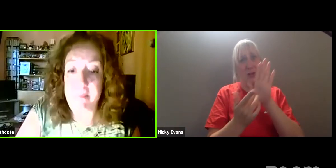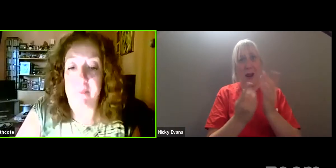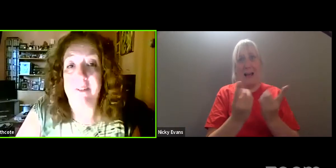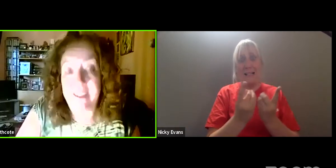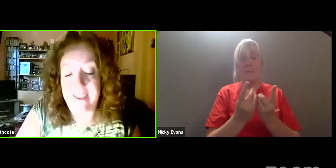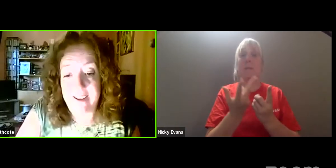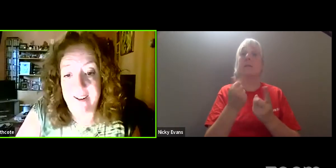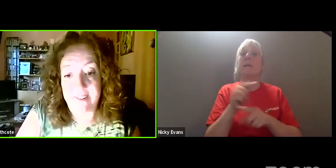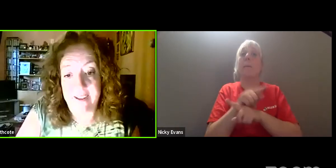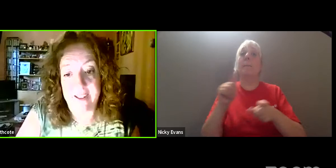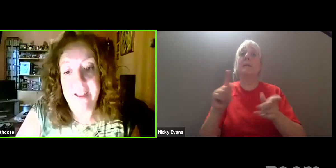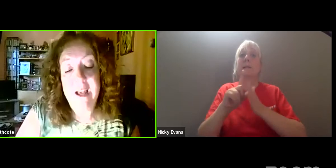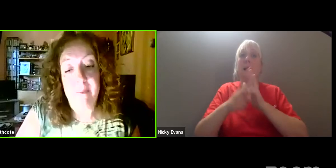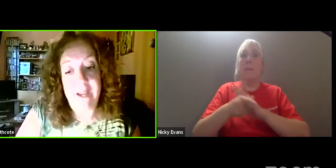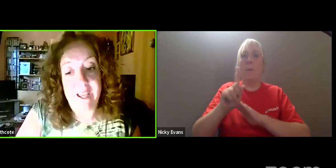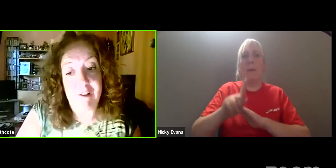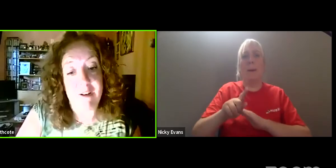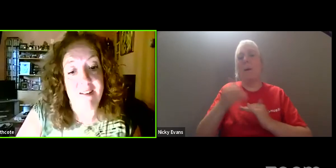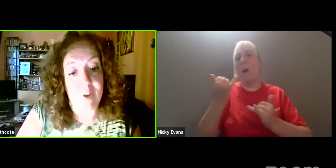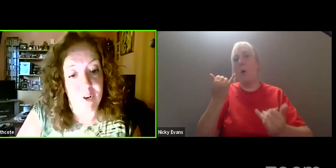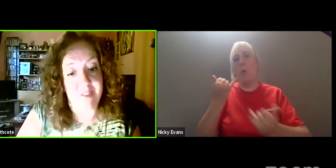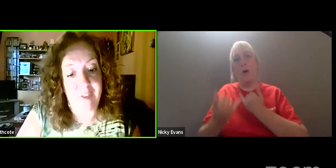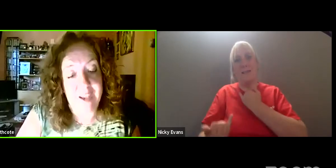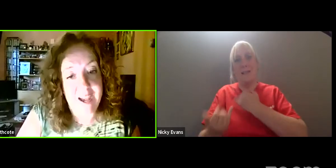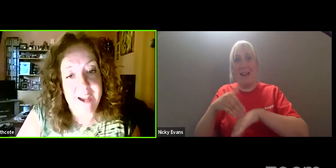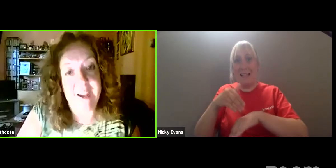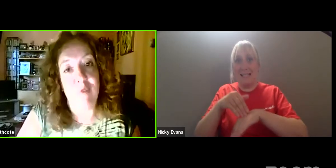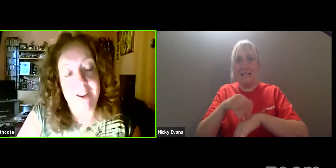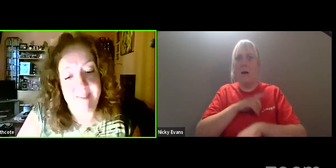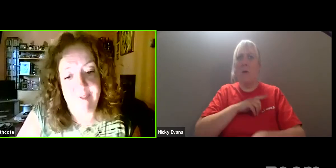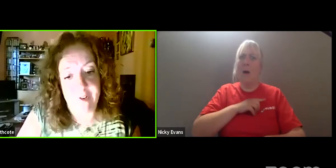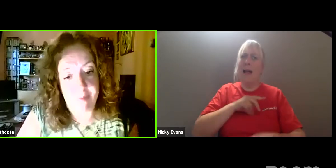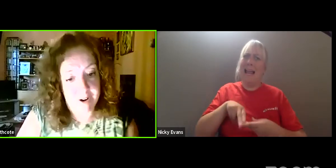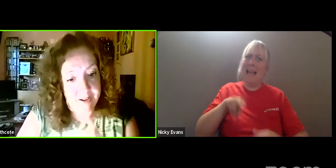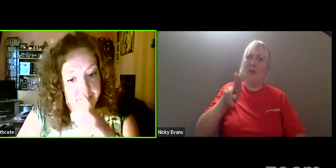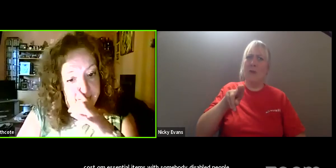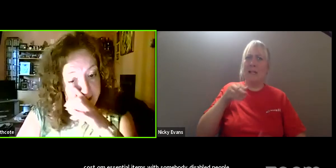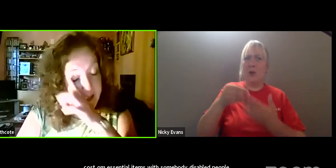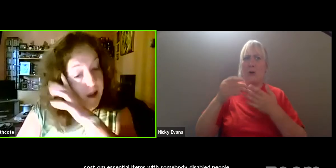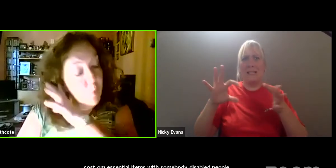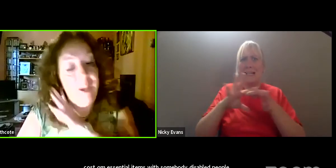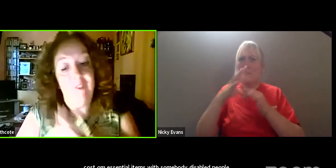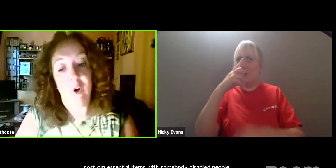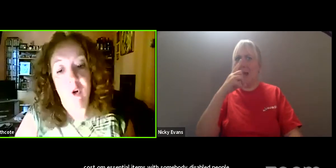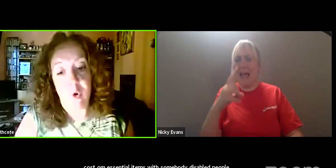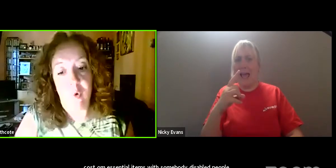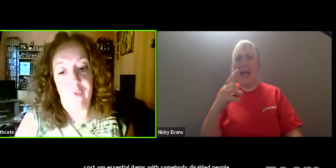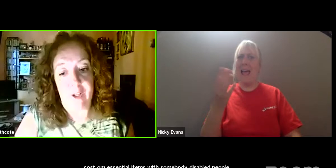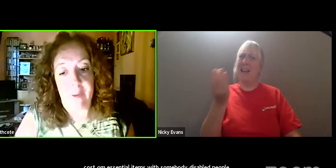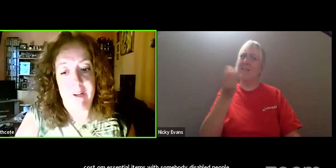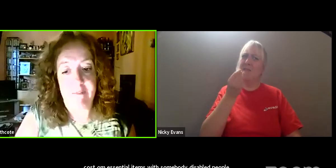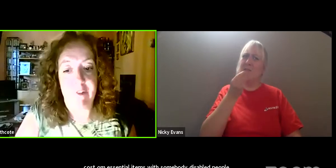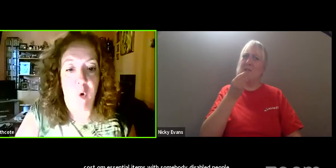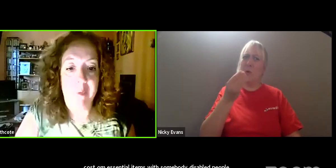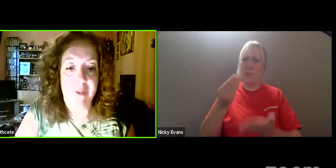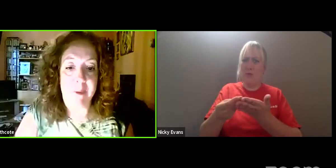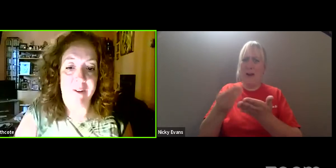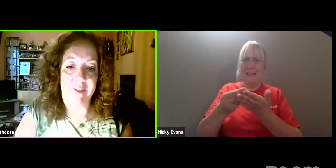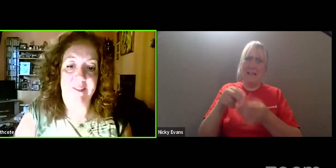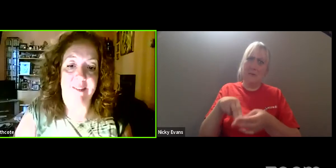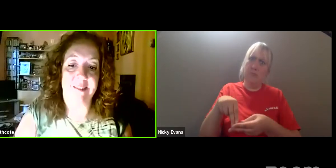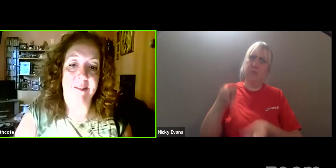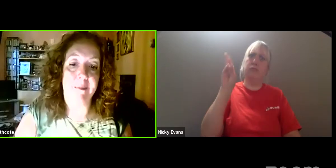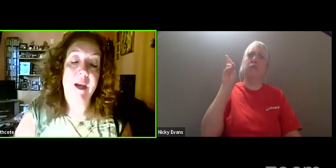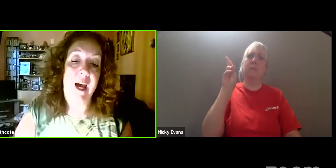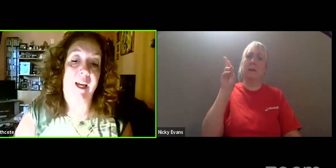disabled people particularly hard hit by increased costs of care and rising food prices. We have long called for the complete reform of the